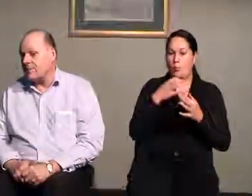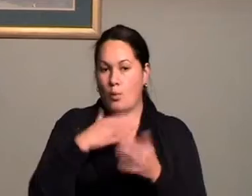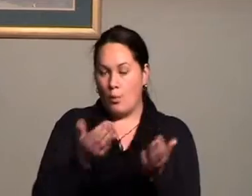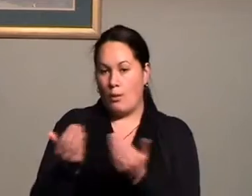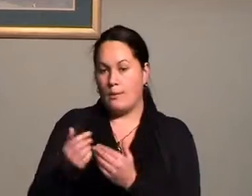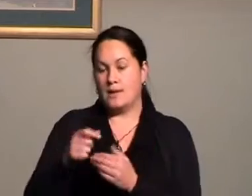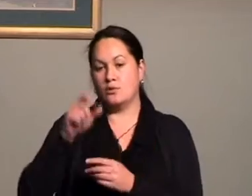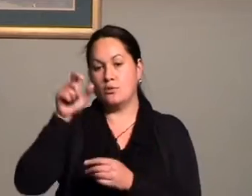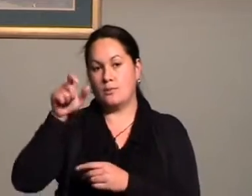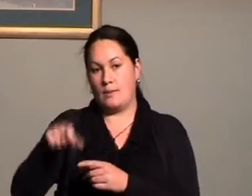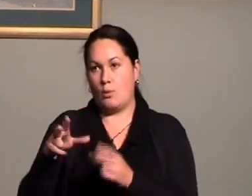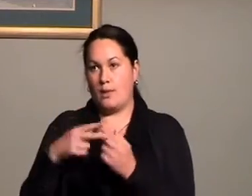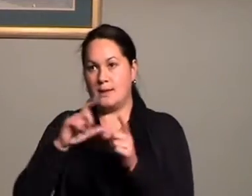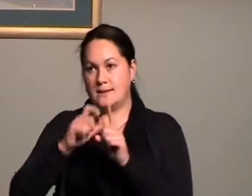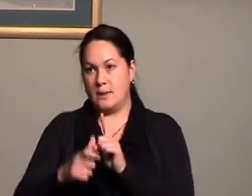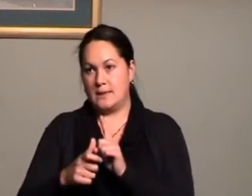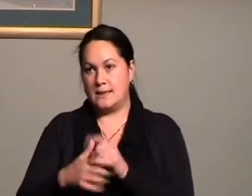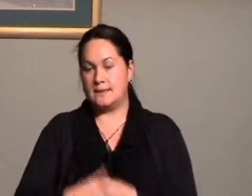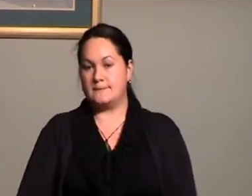community.